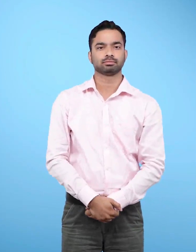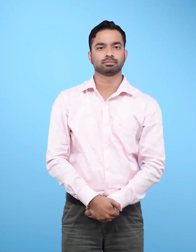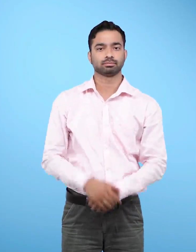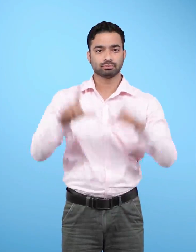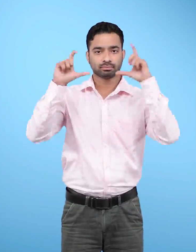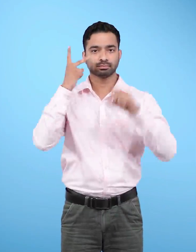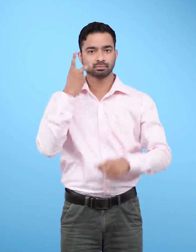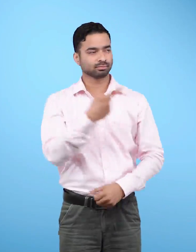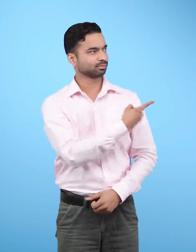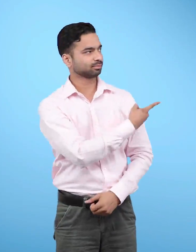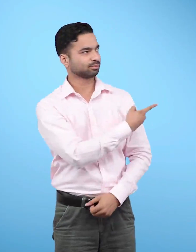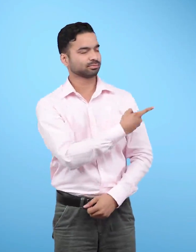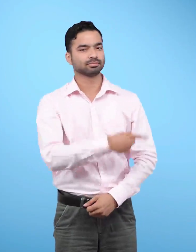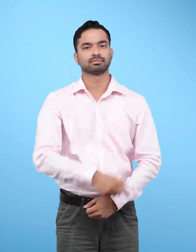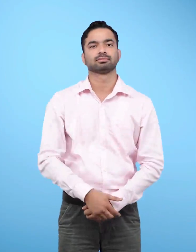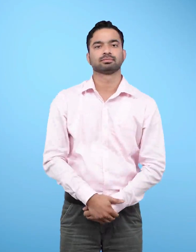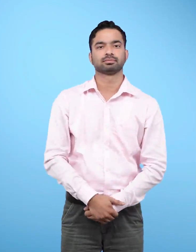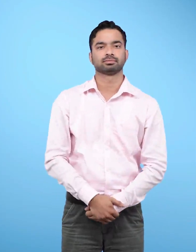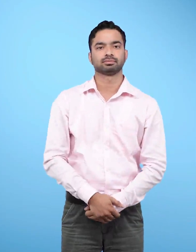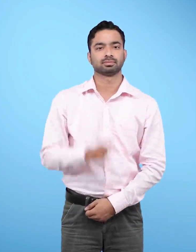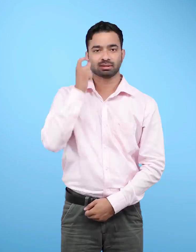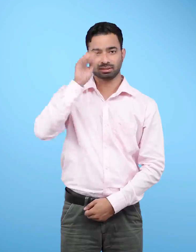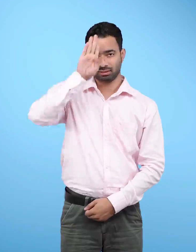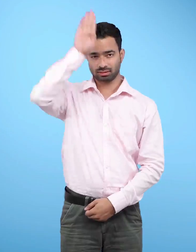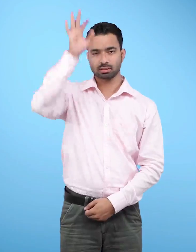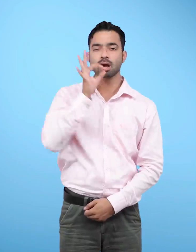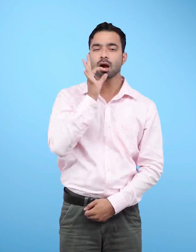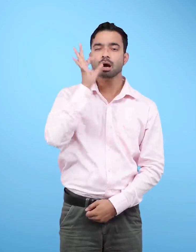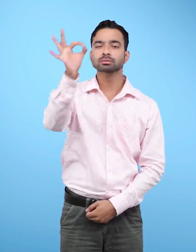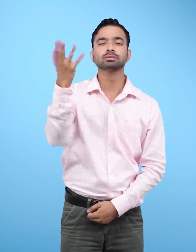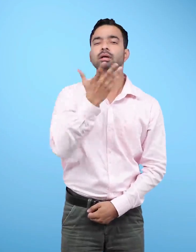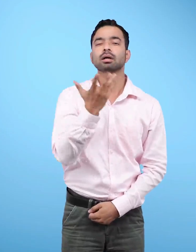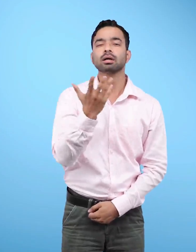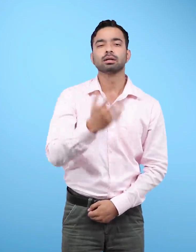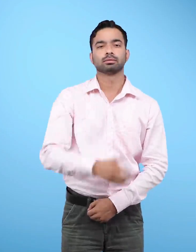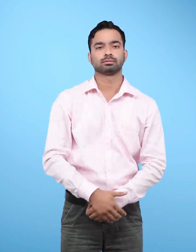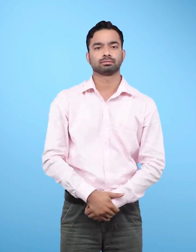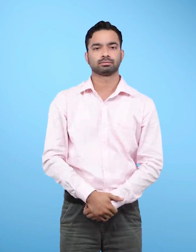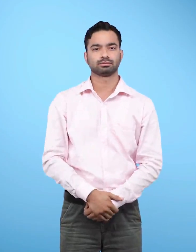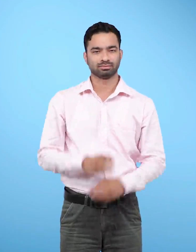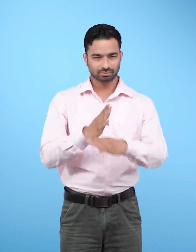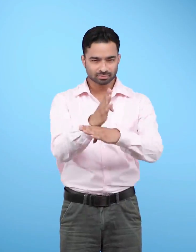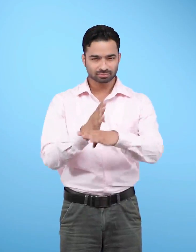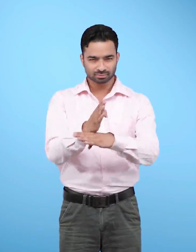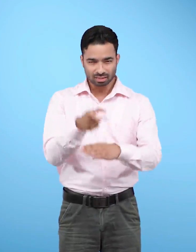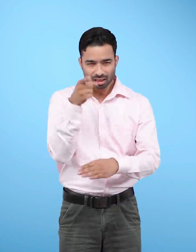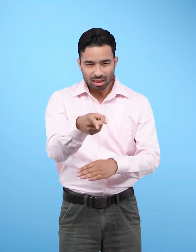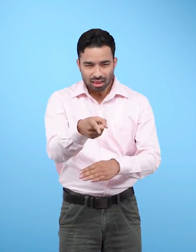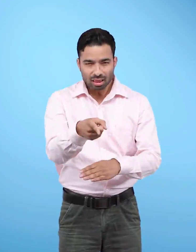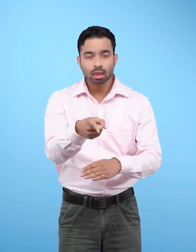We have the picture of king sitting on his bed and asking Chegu, "Chegu,